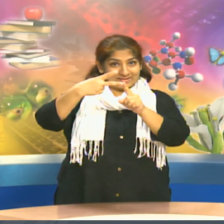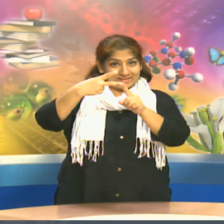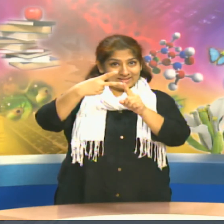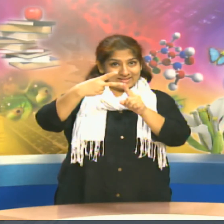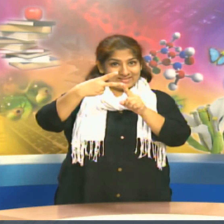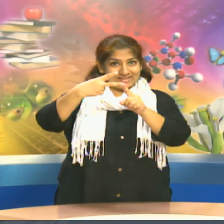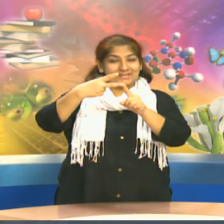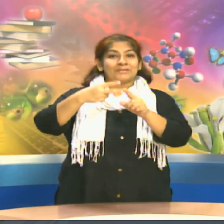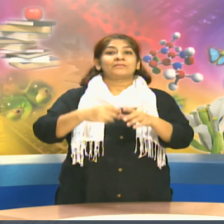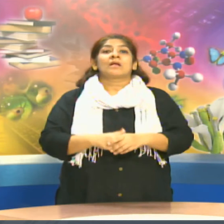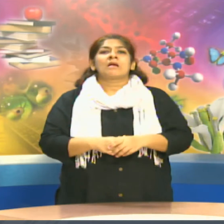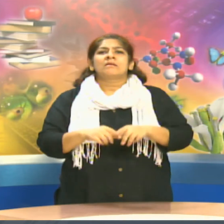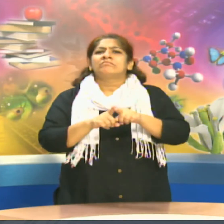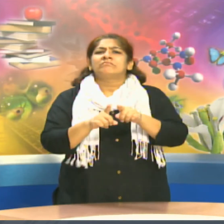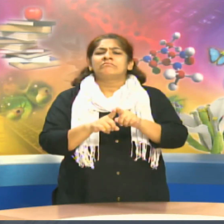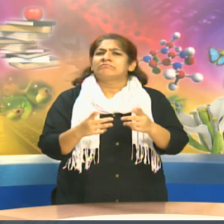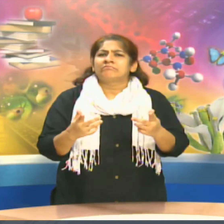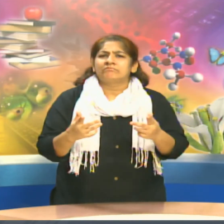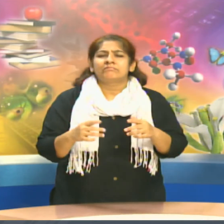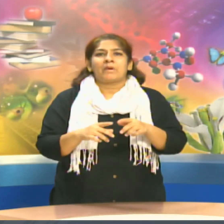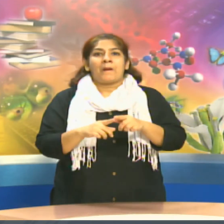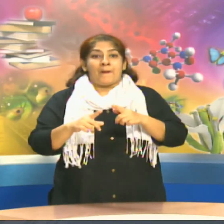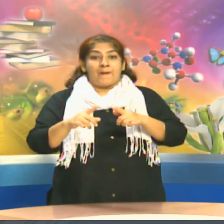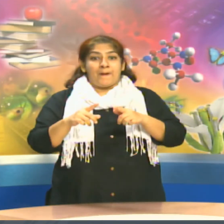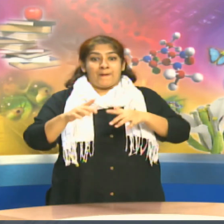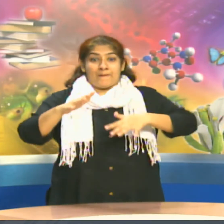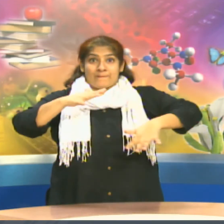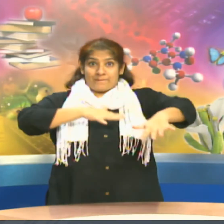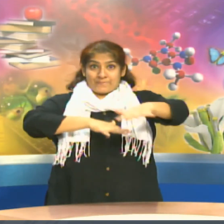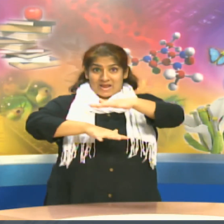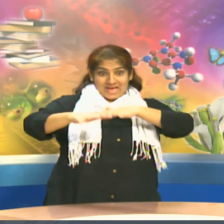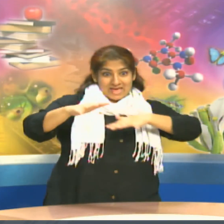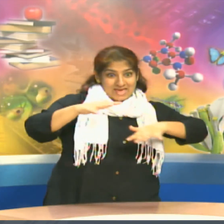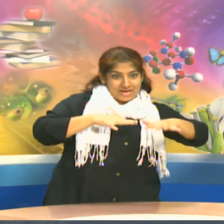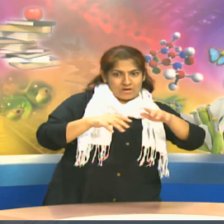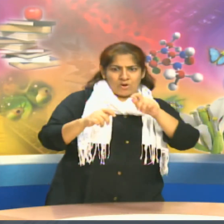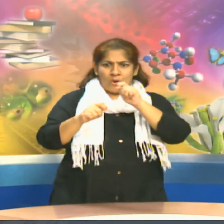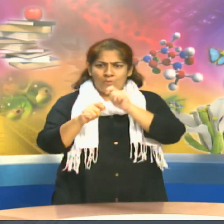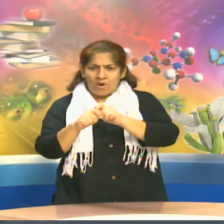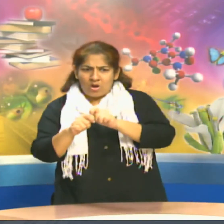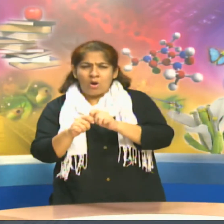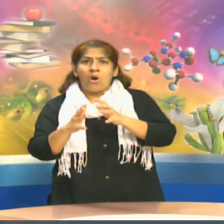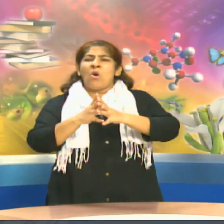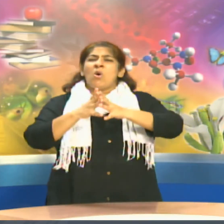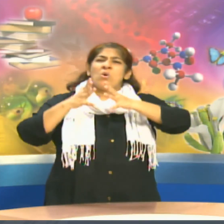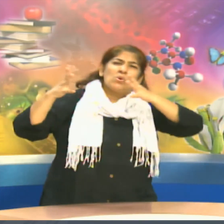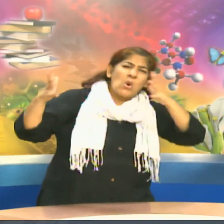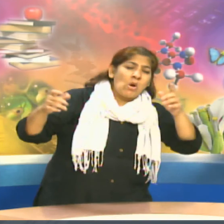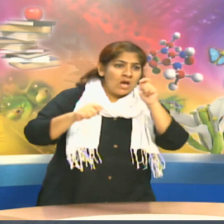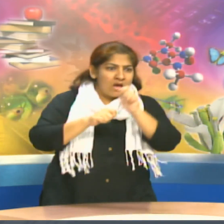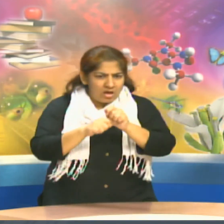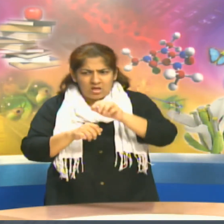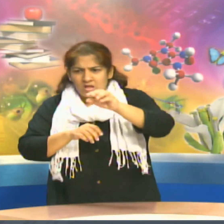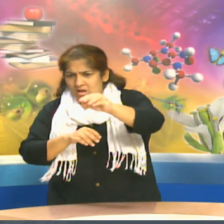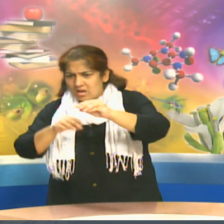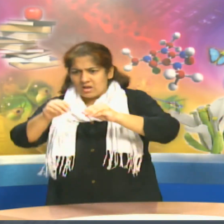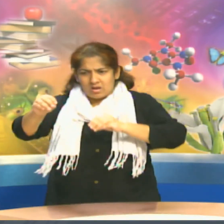may get confusion. So, this is a limitation. Now, another point which we can understand through it